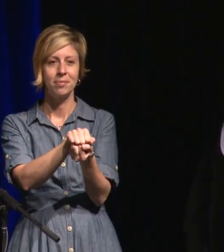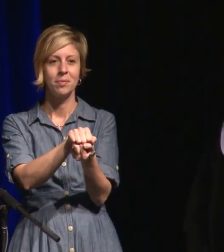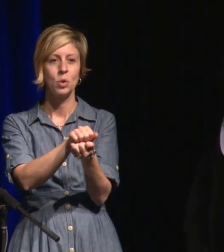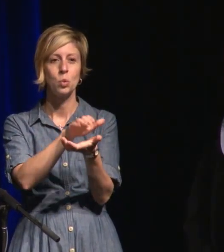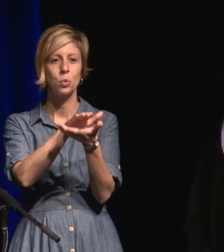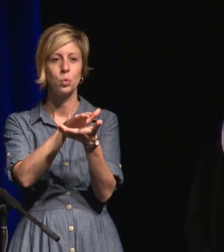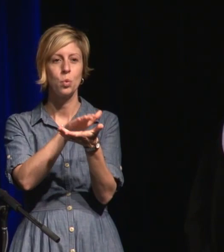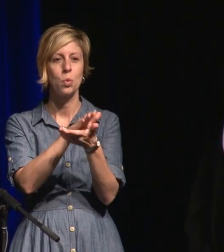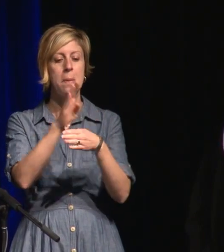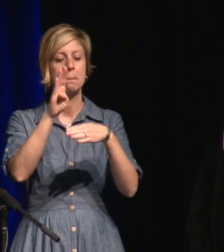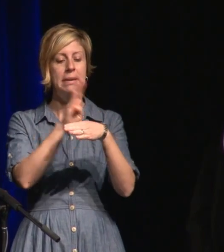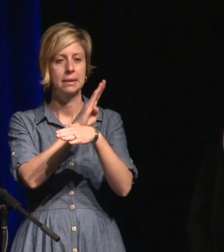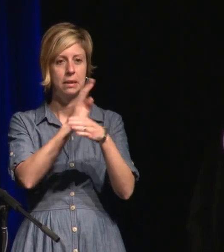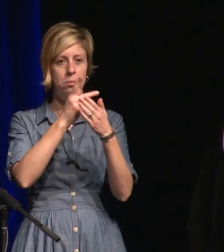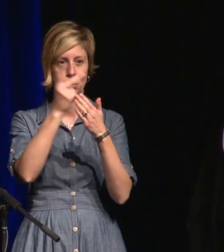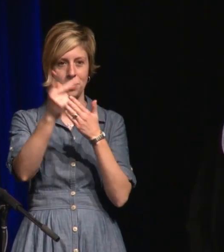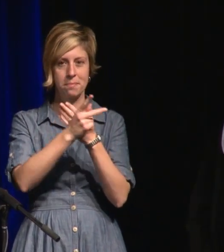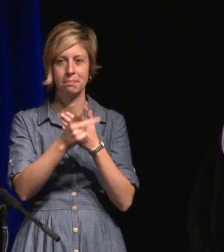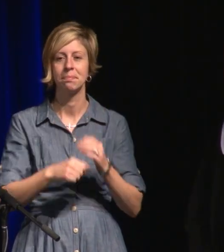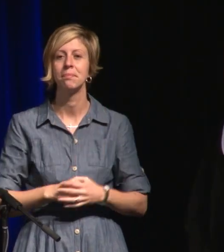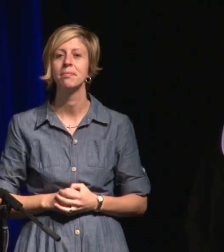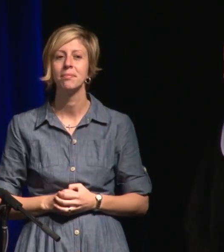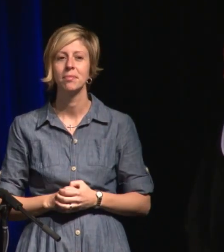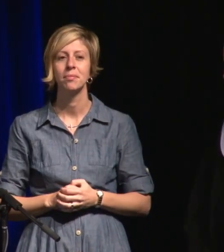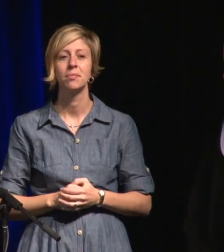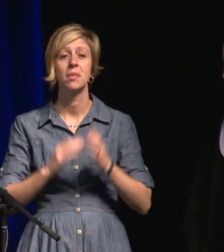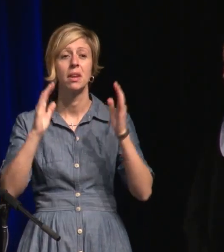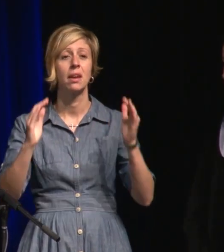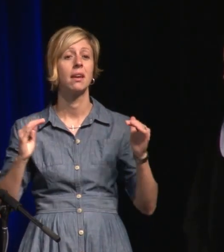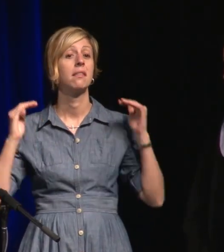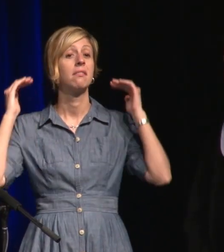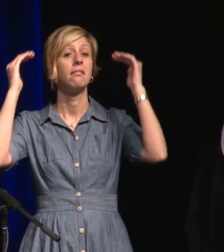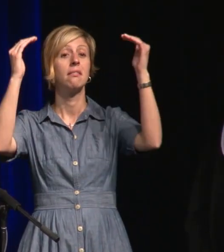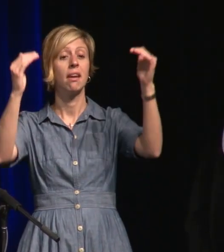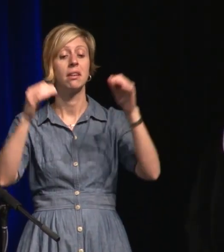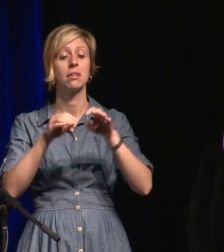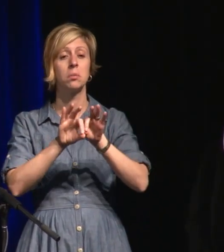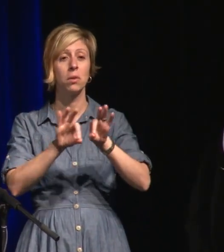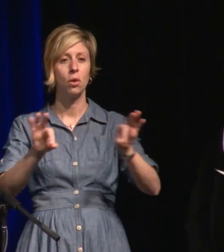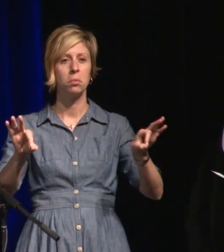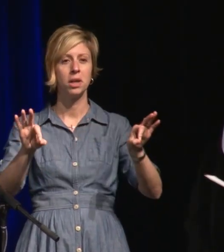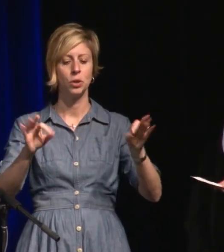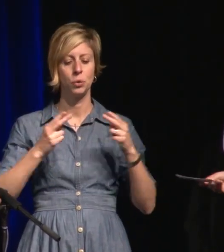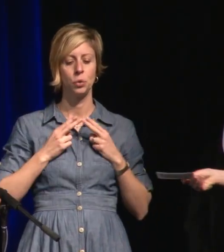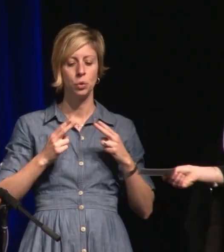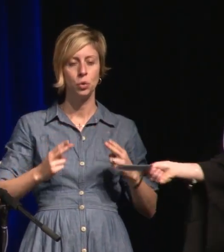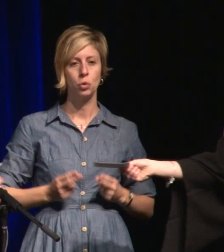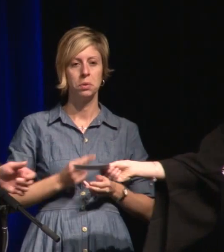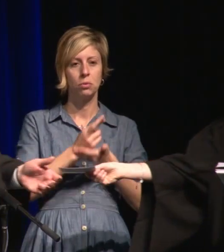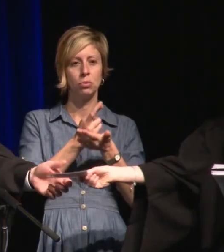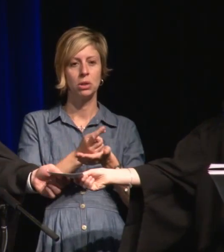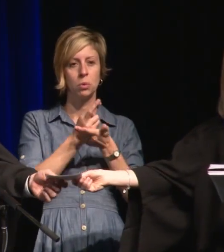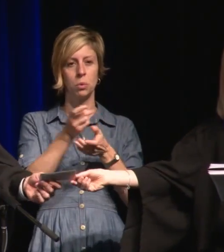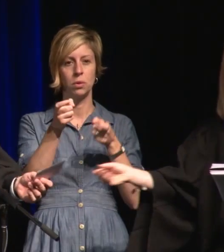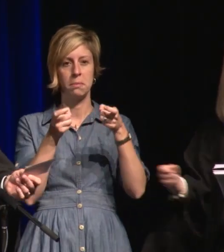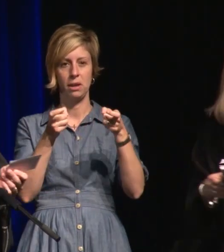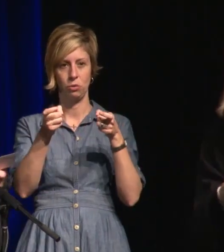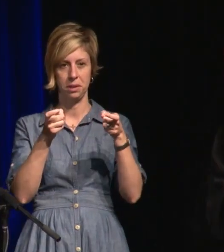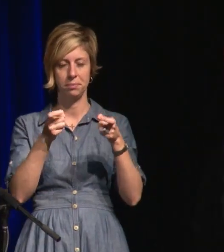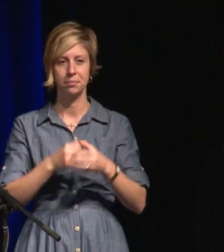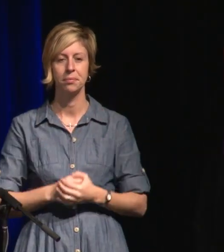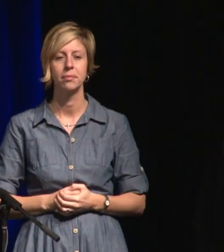School of Business for the Advanced Diploma in Human Resource Management.